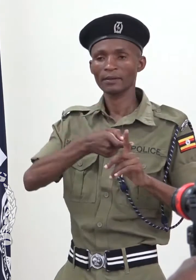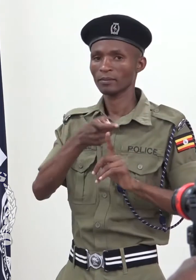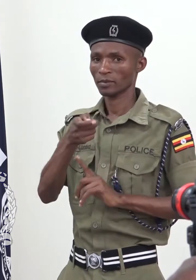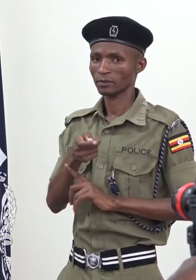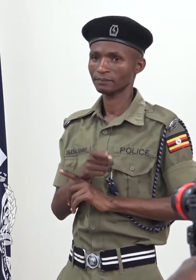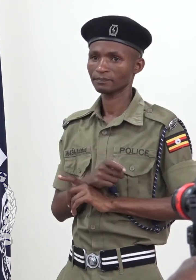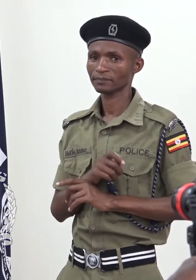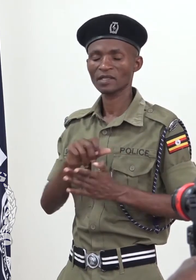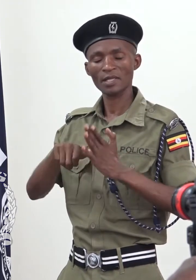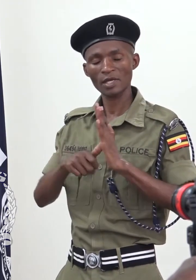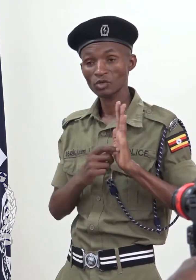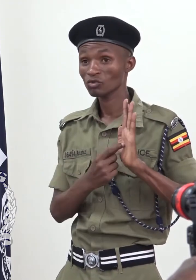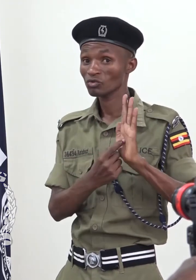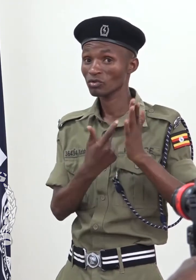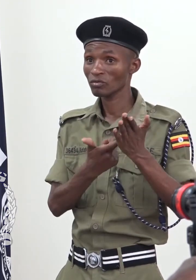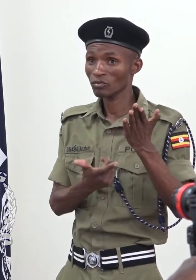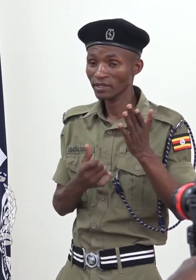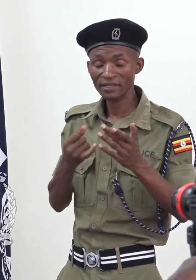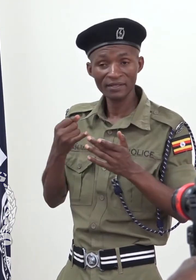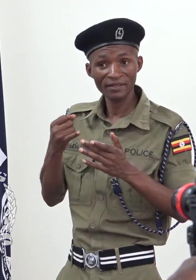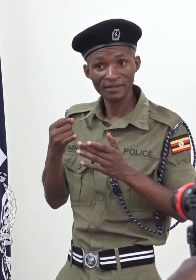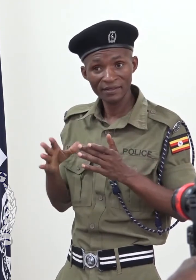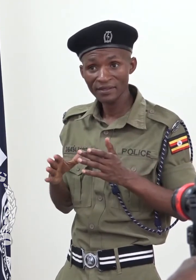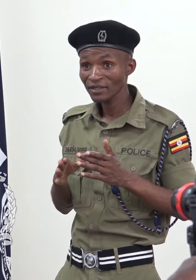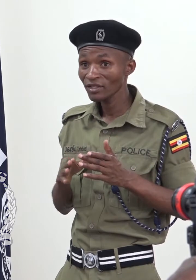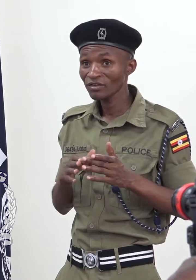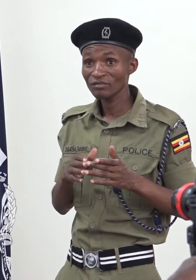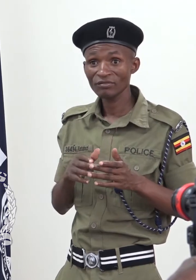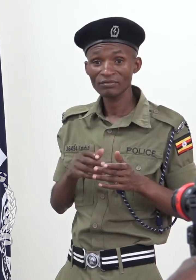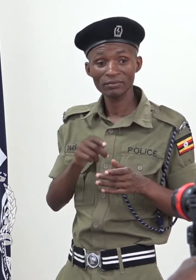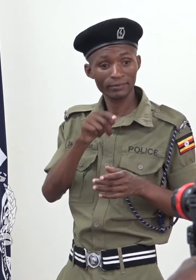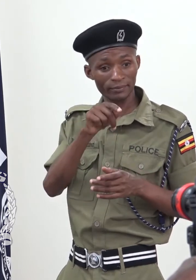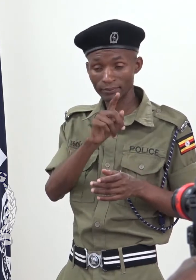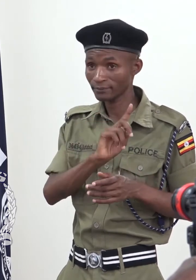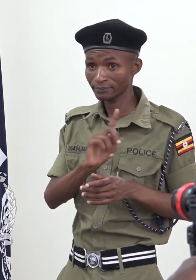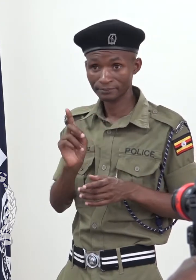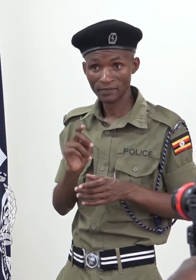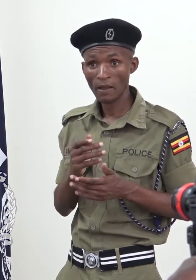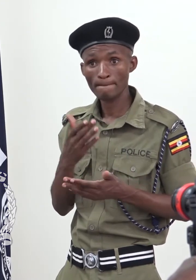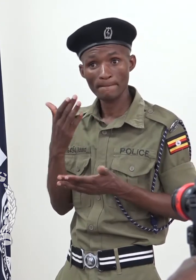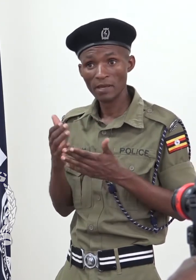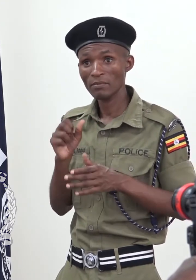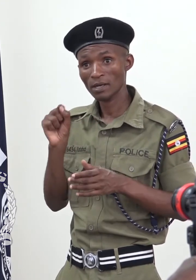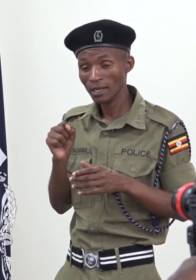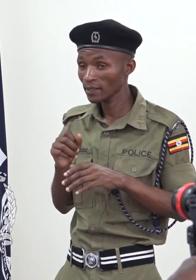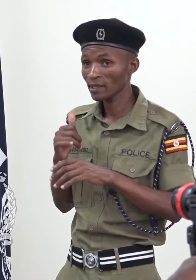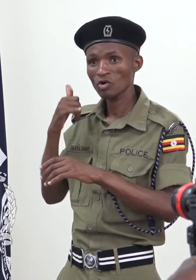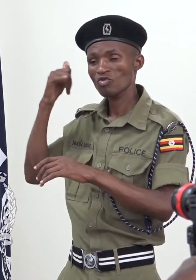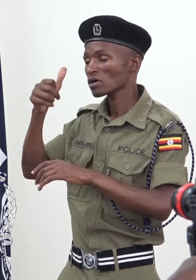this indicates that if it was not him, they would have probably called somebody